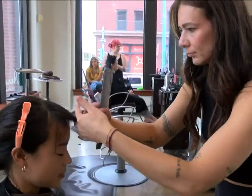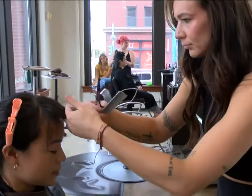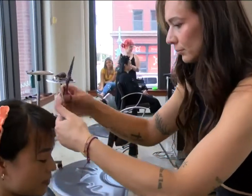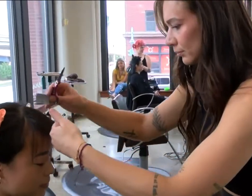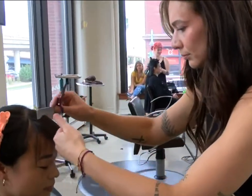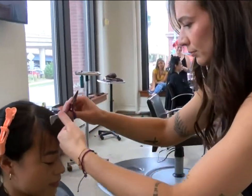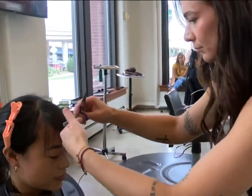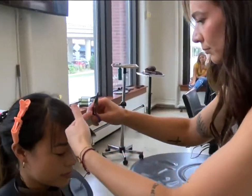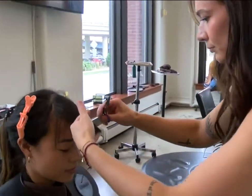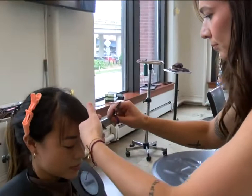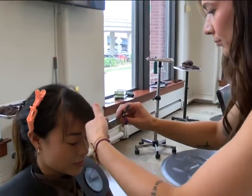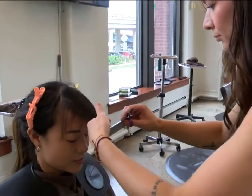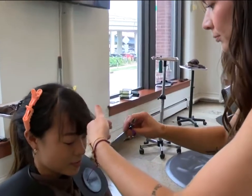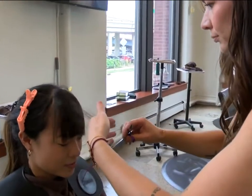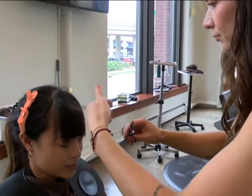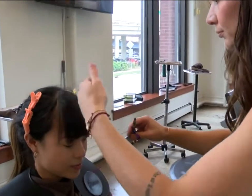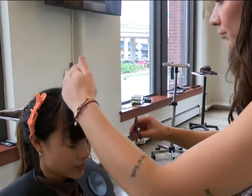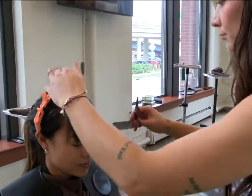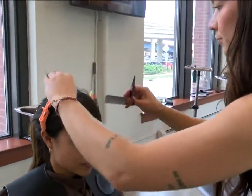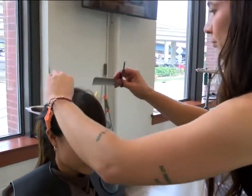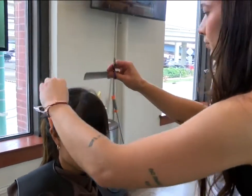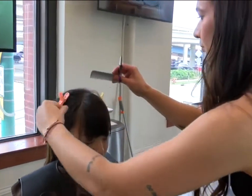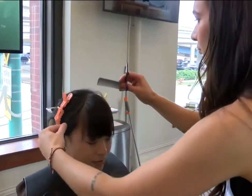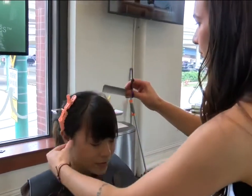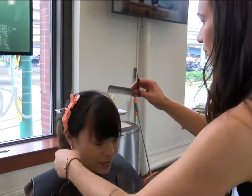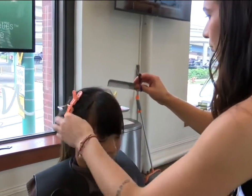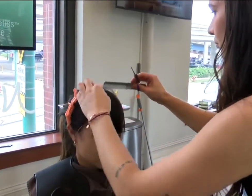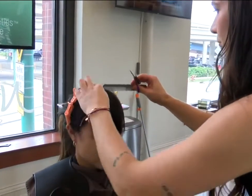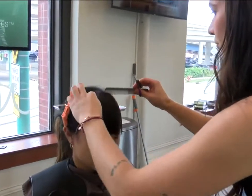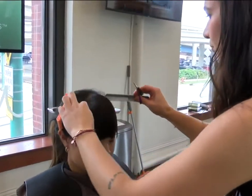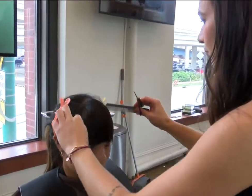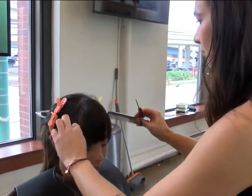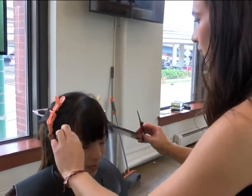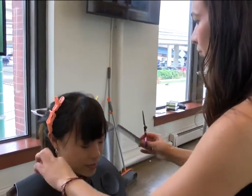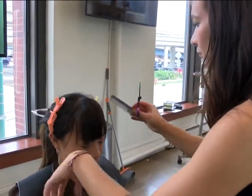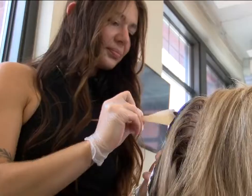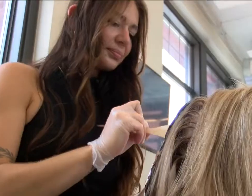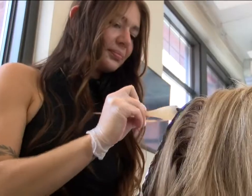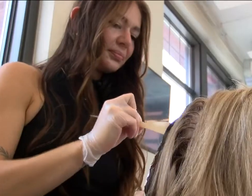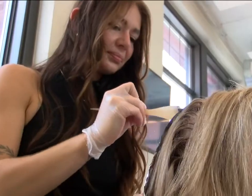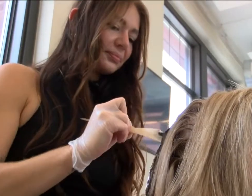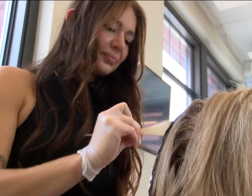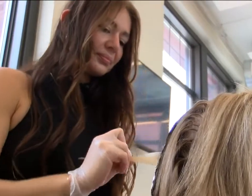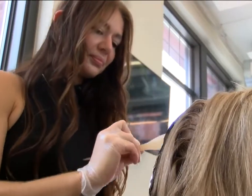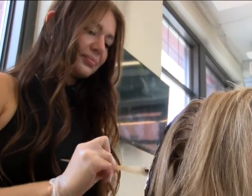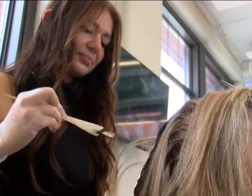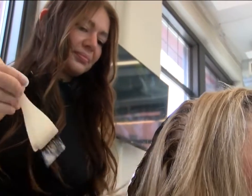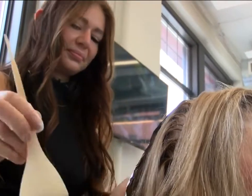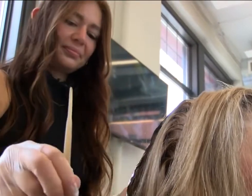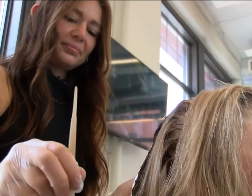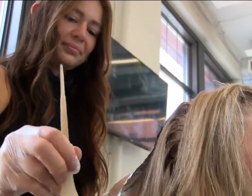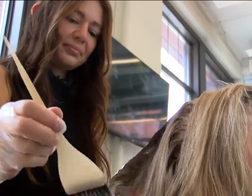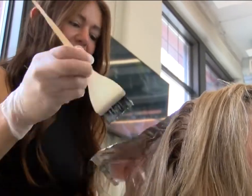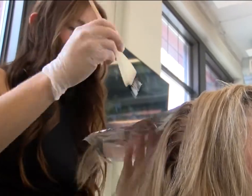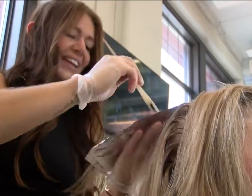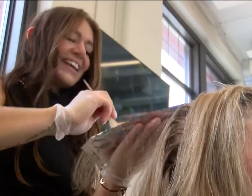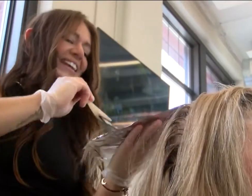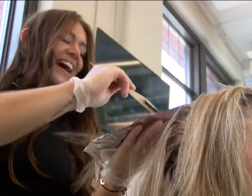comfortable coming into the salon without feeling judged. In my industry with consultations and communication is key.